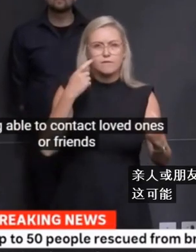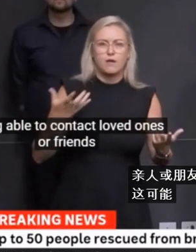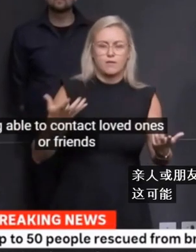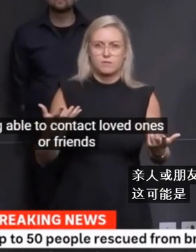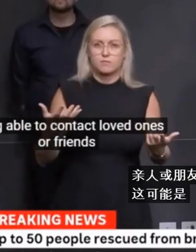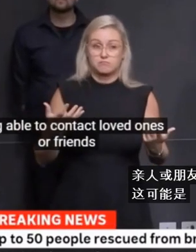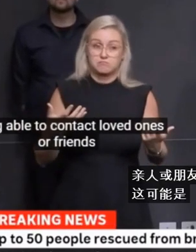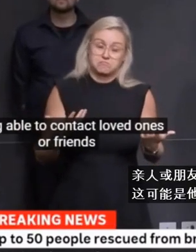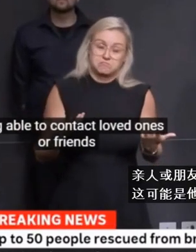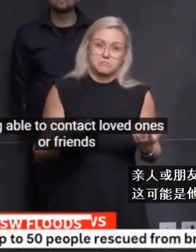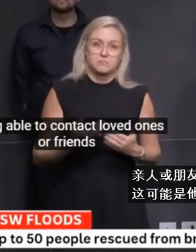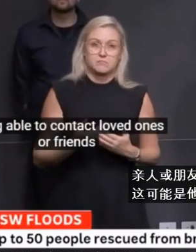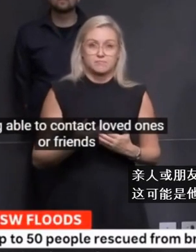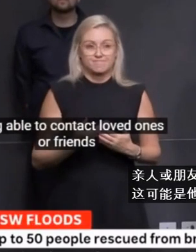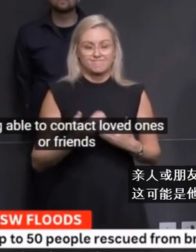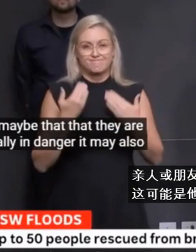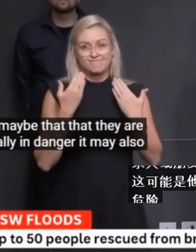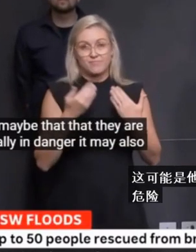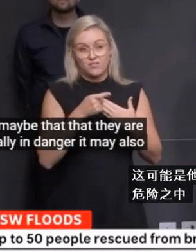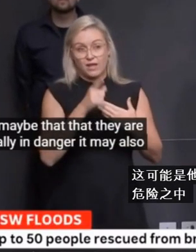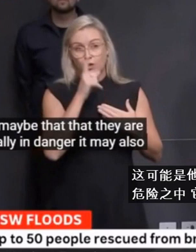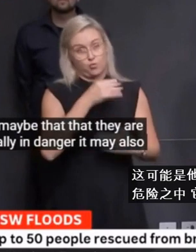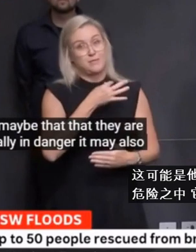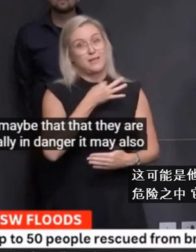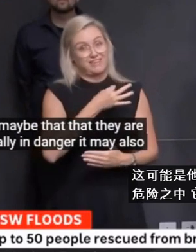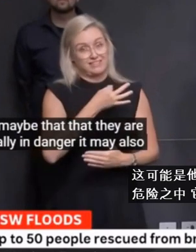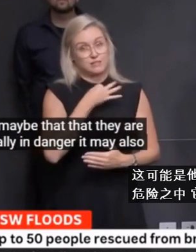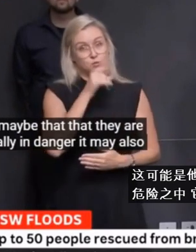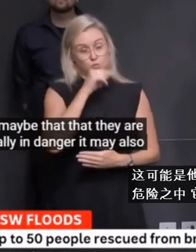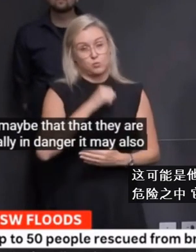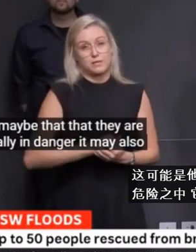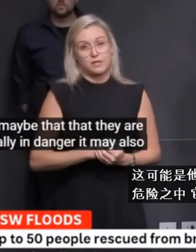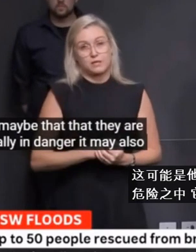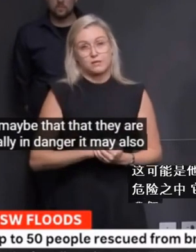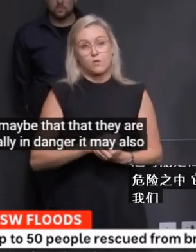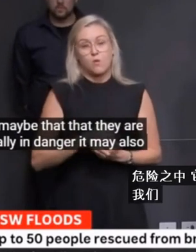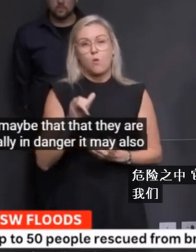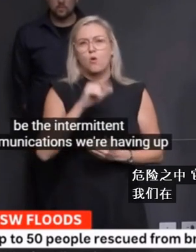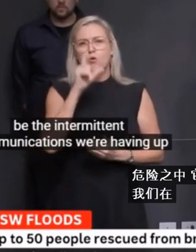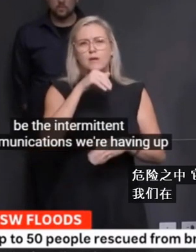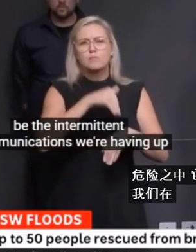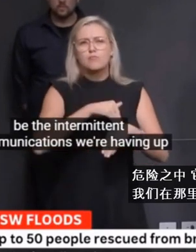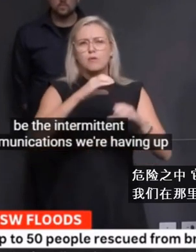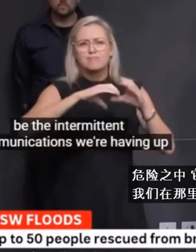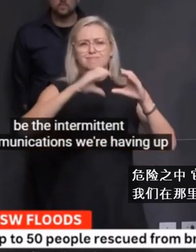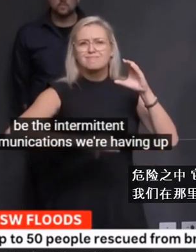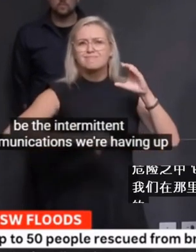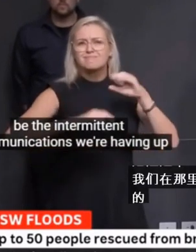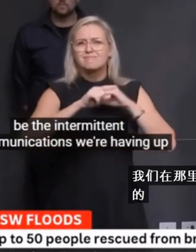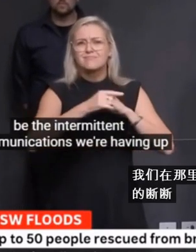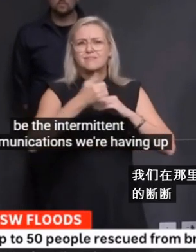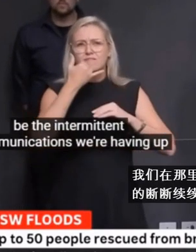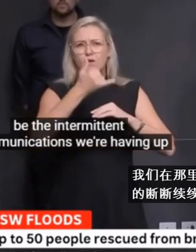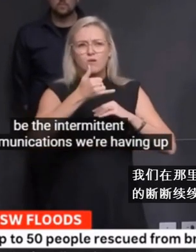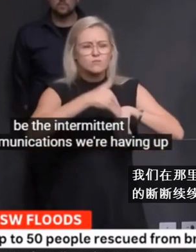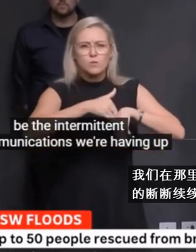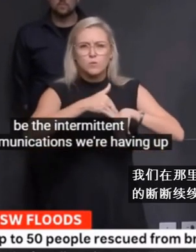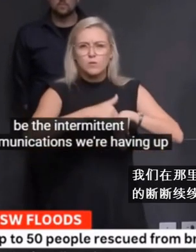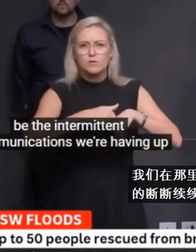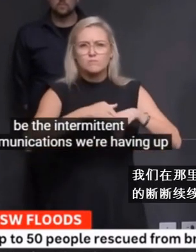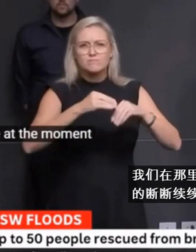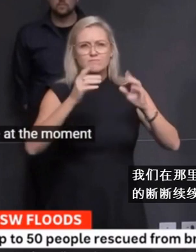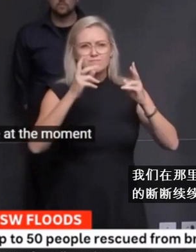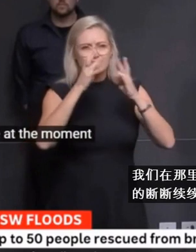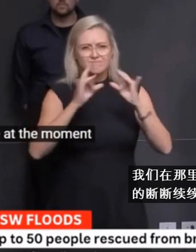That may be that they are actually in danger. It may also be the intermittent communications we're having up there at the moment. I